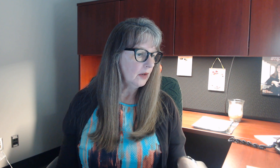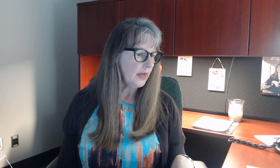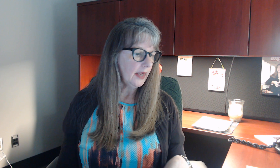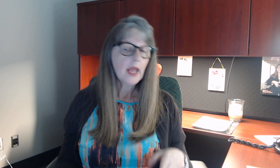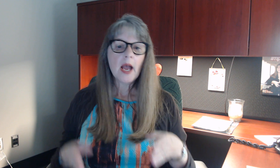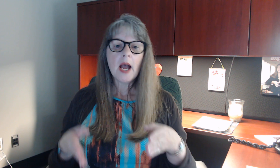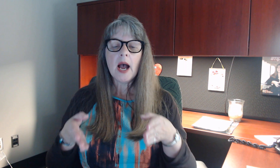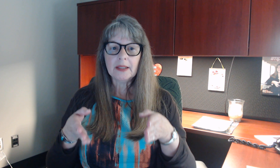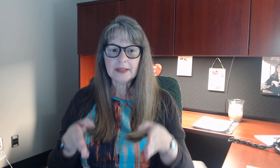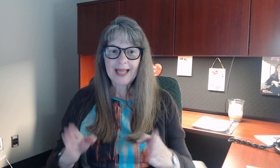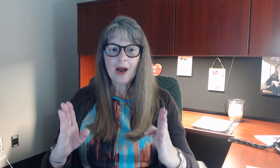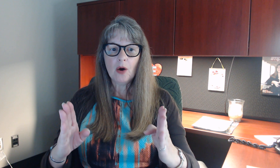Okay. Allow.